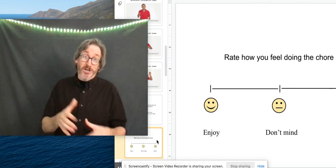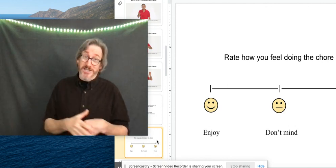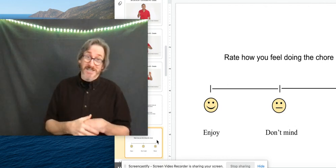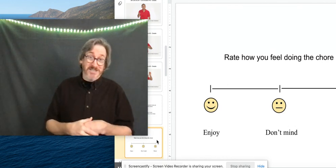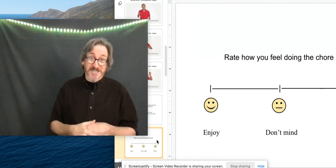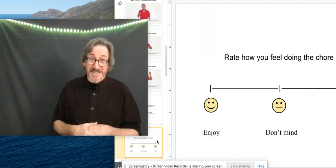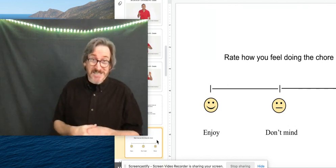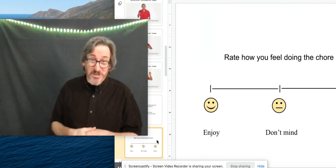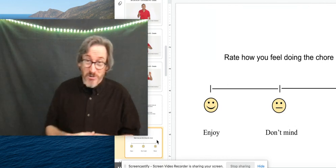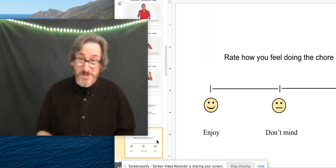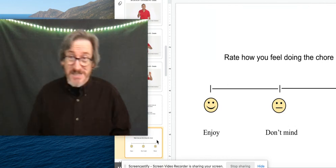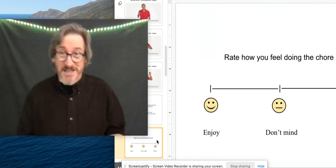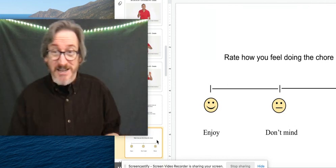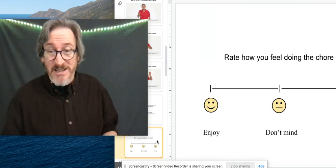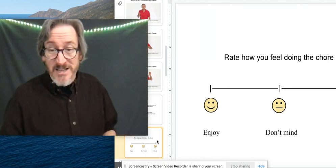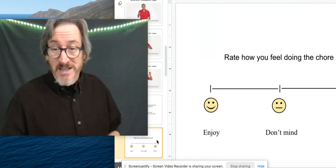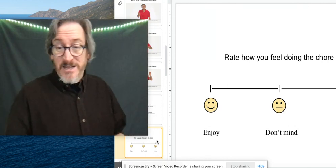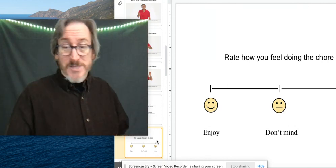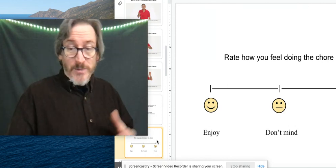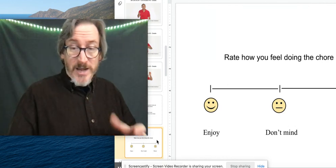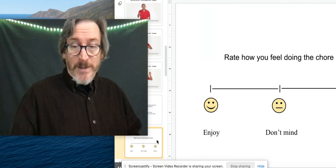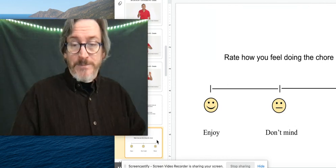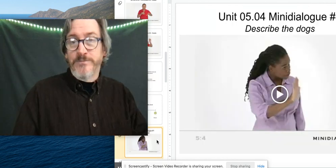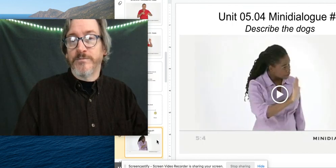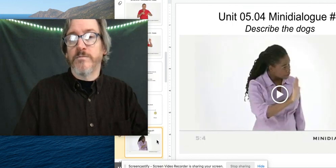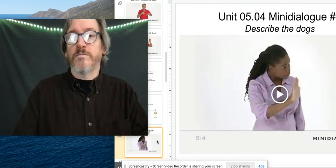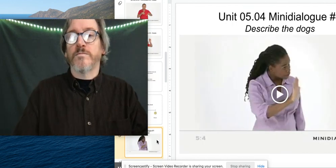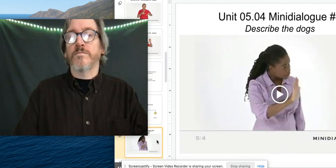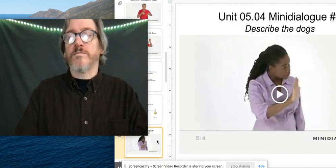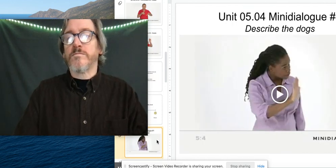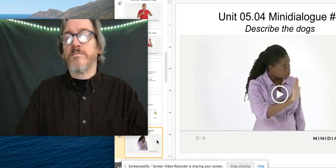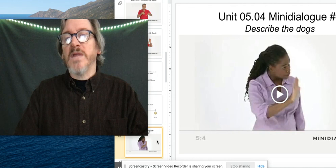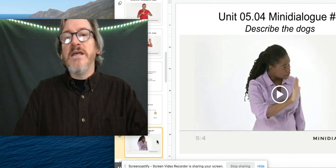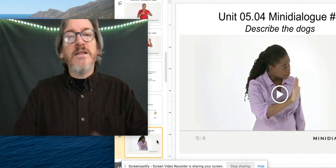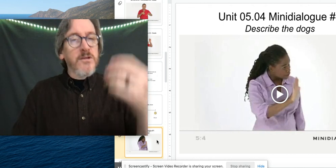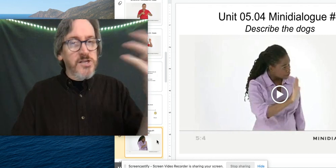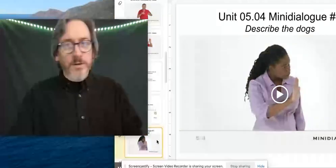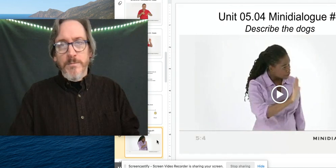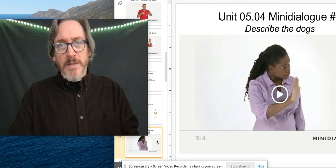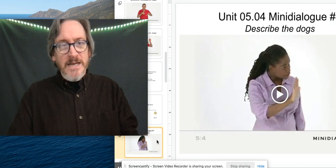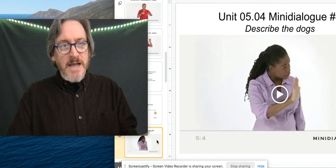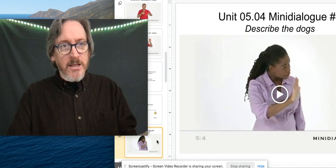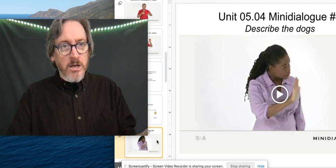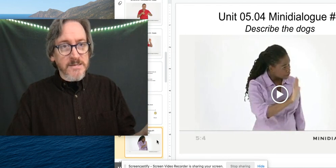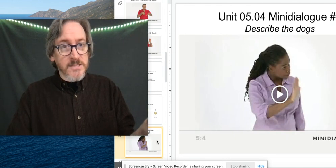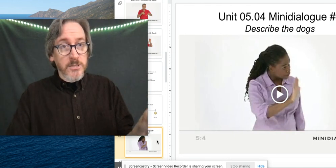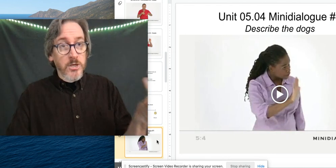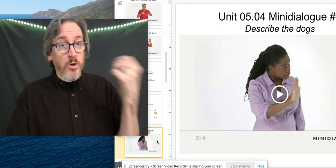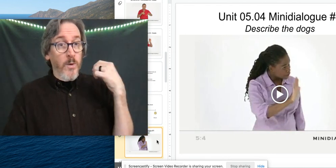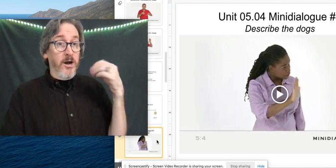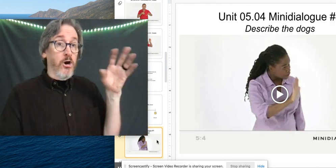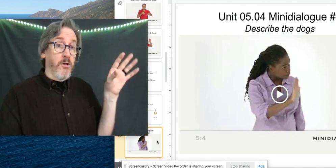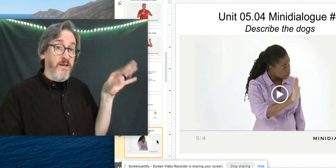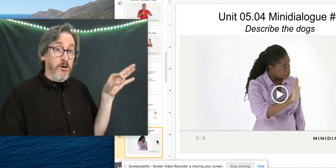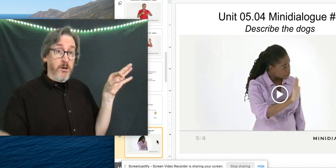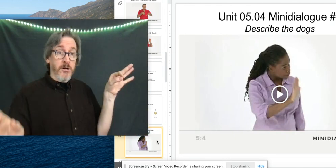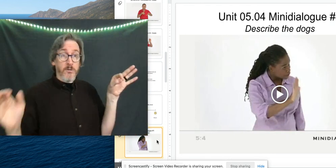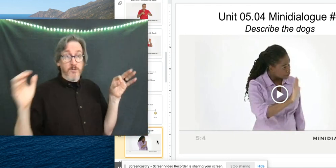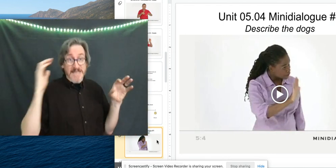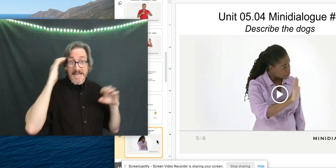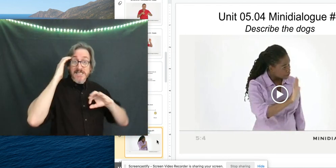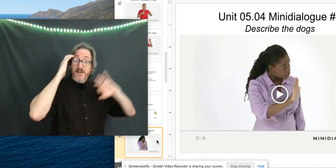hate washing dishes. It's the grossest thing. So anyway, then there's some mini dialogues where